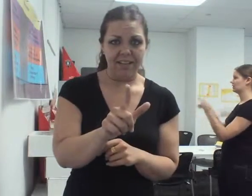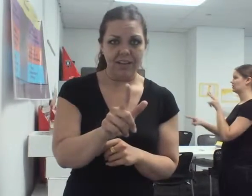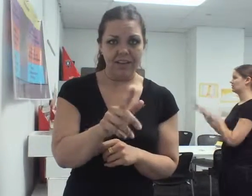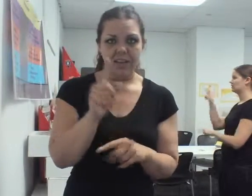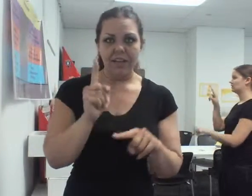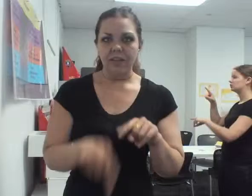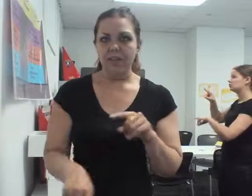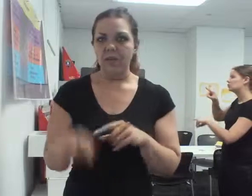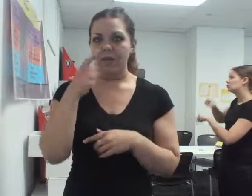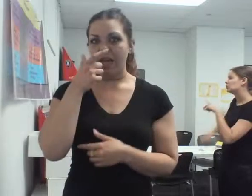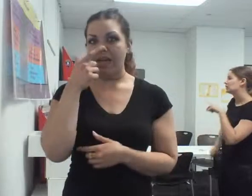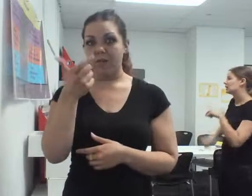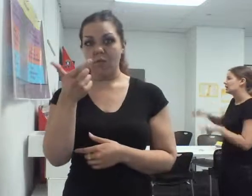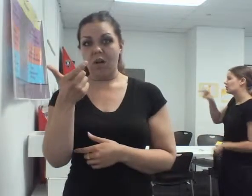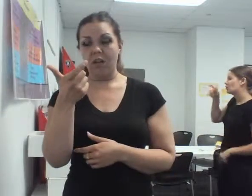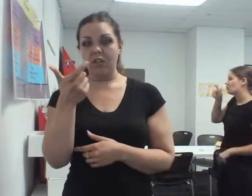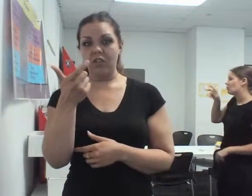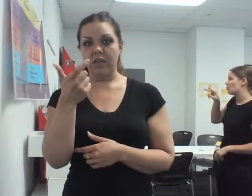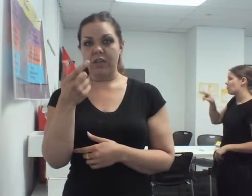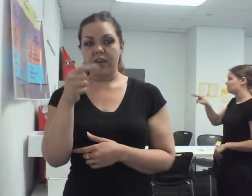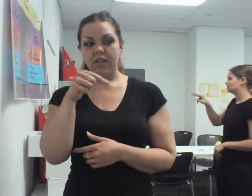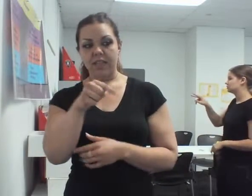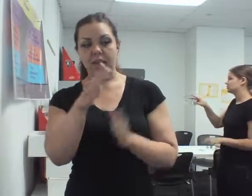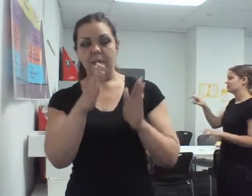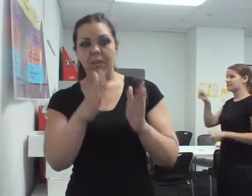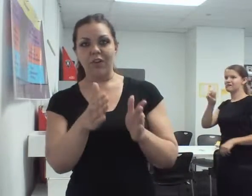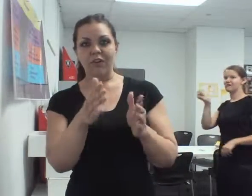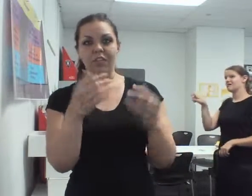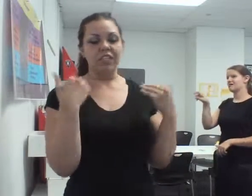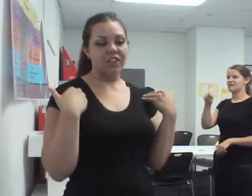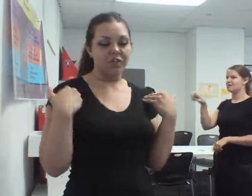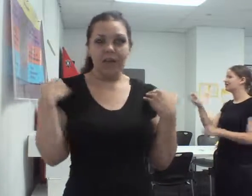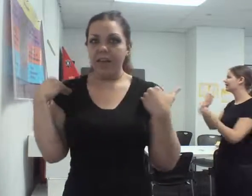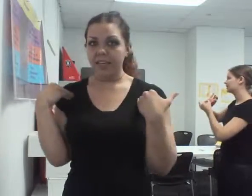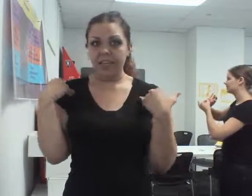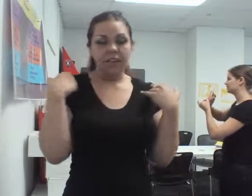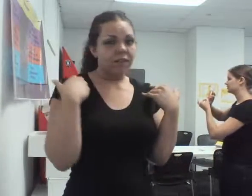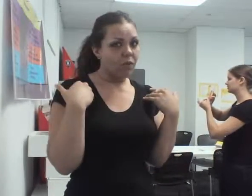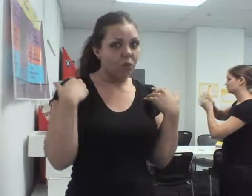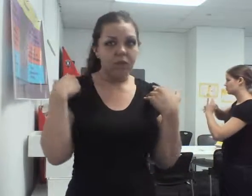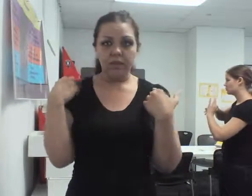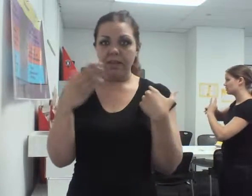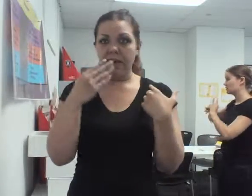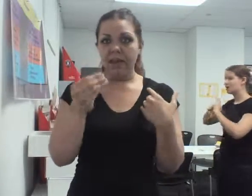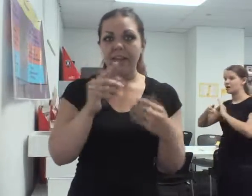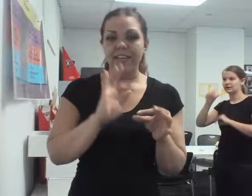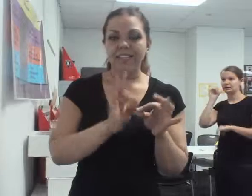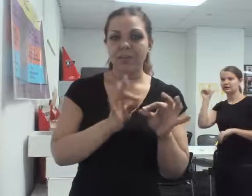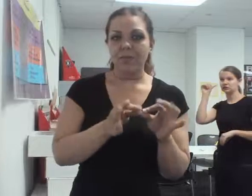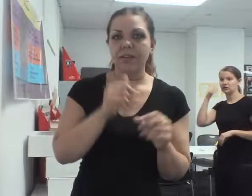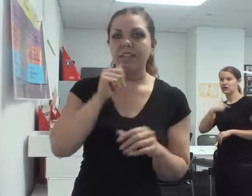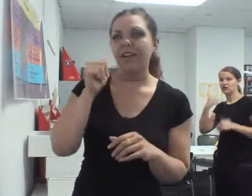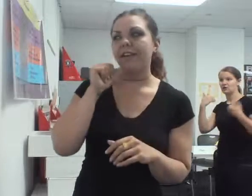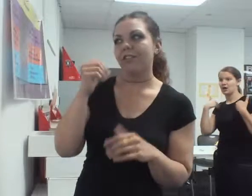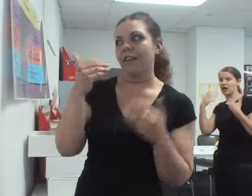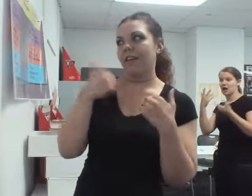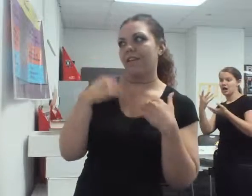watch this person shift back and forth and interpret. Yesterday, I was having this conversation with my husband, and he